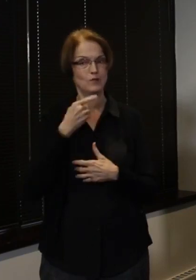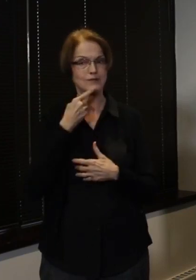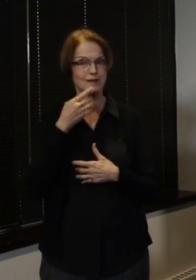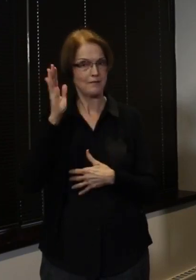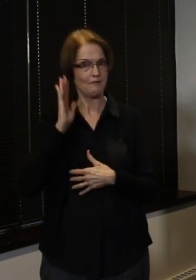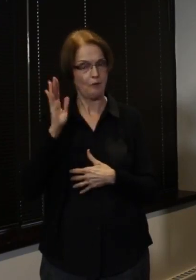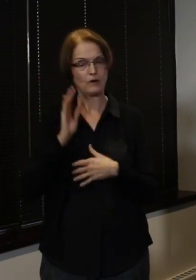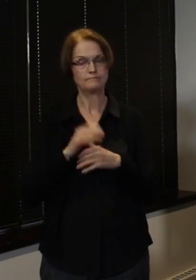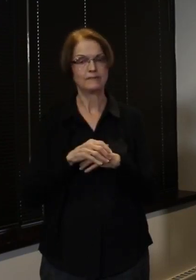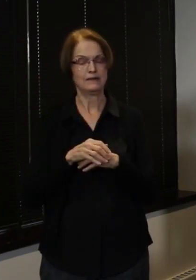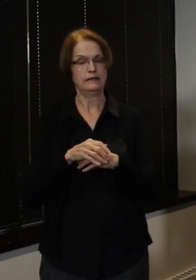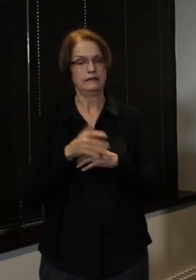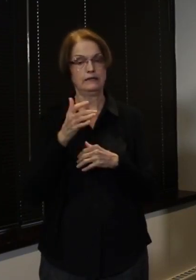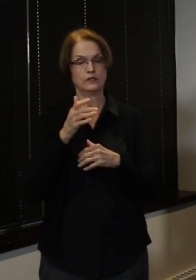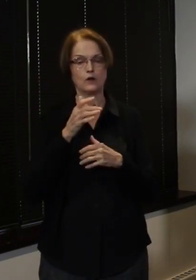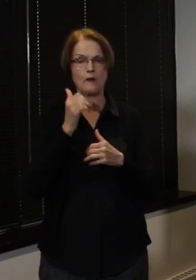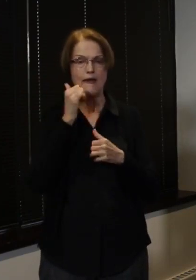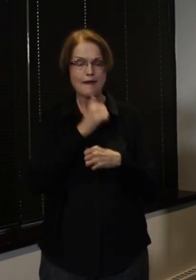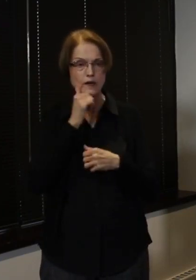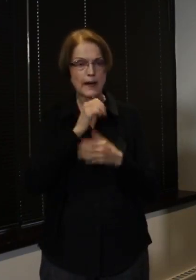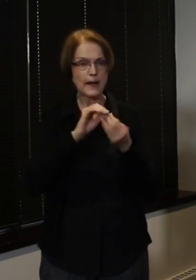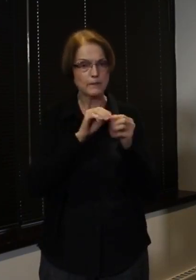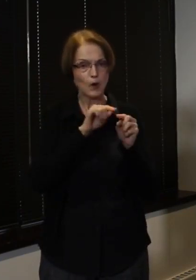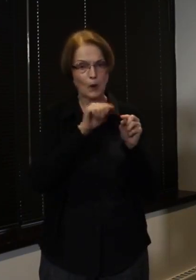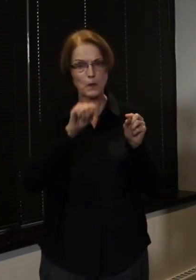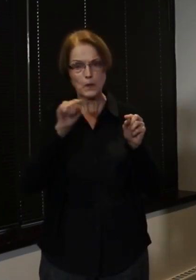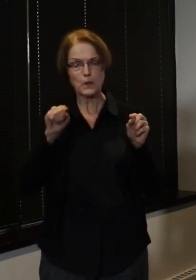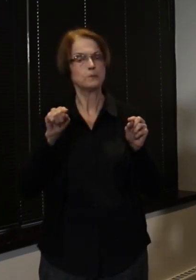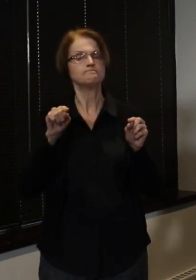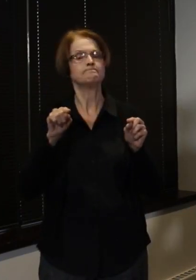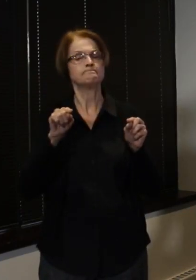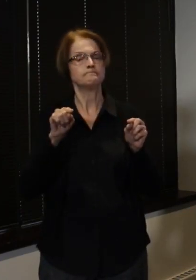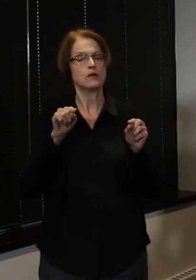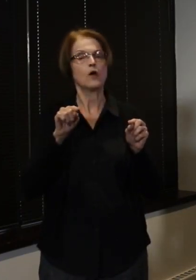stock into these day-to-day fluctuations, and we look at the trends.